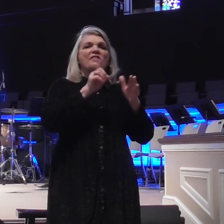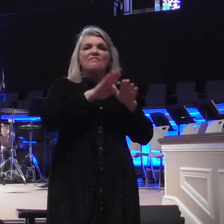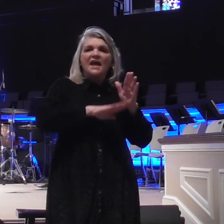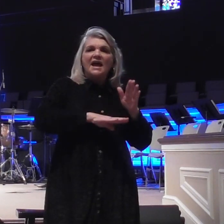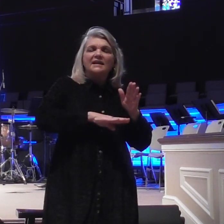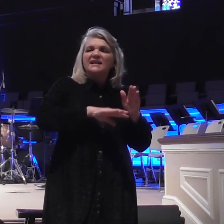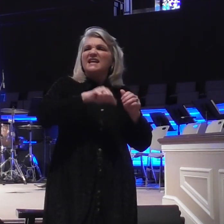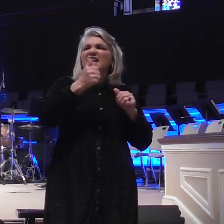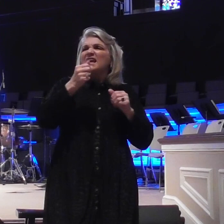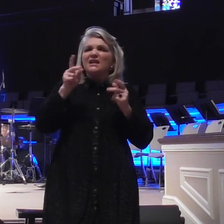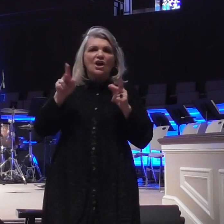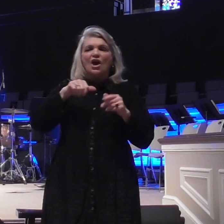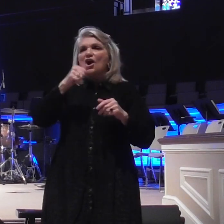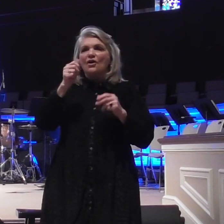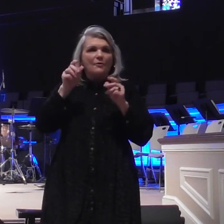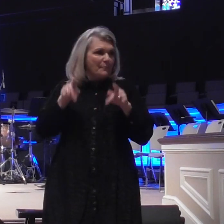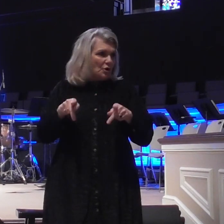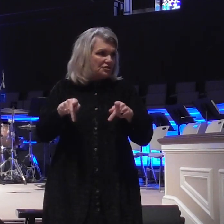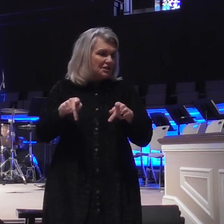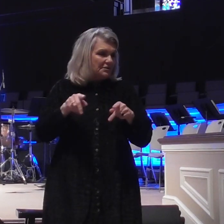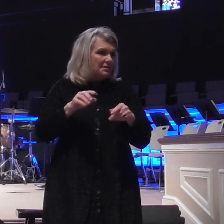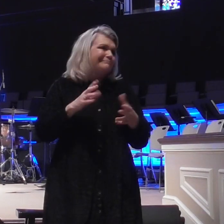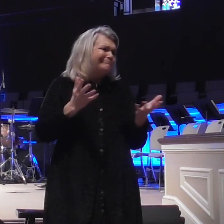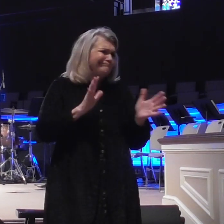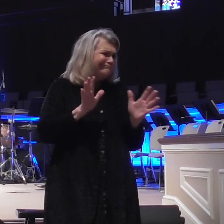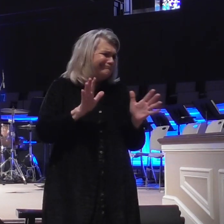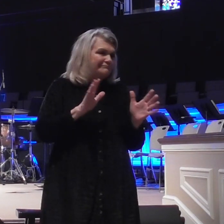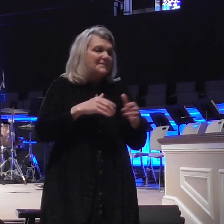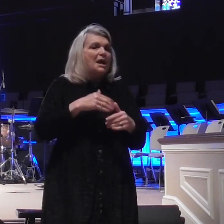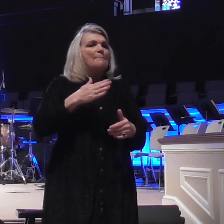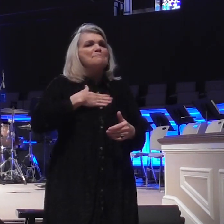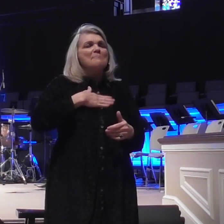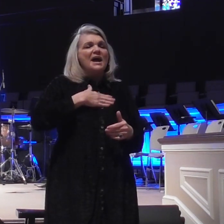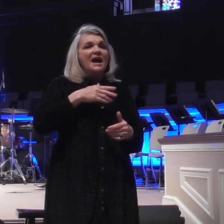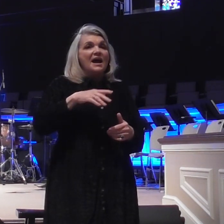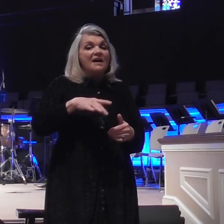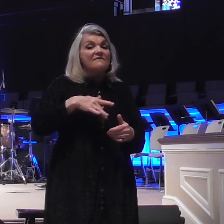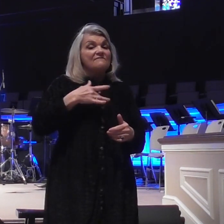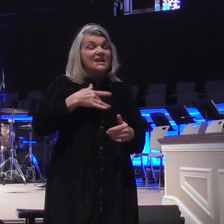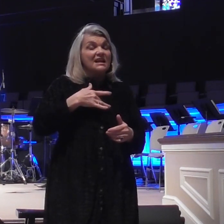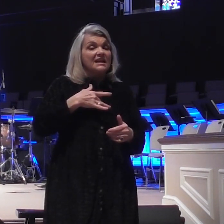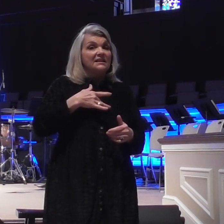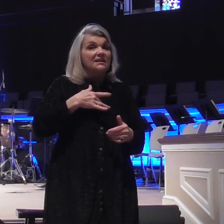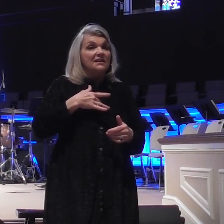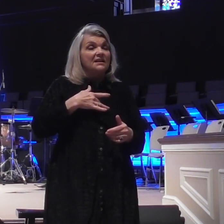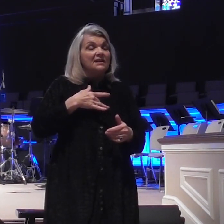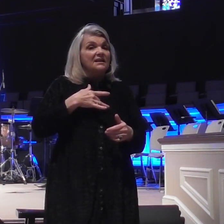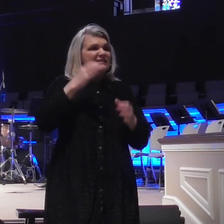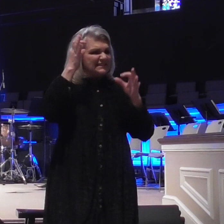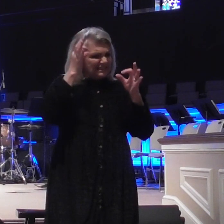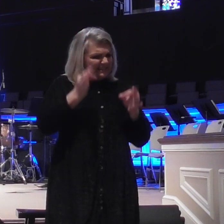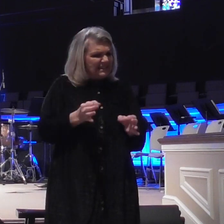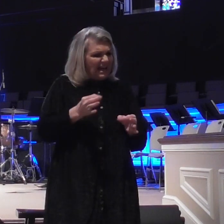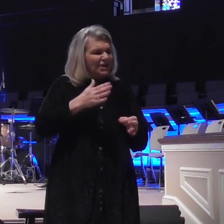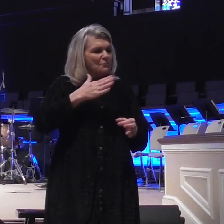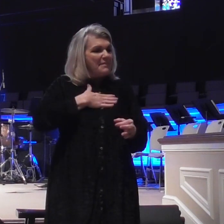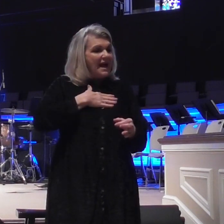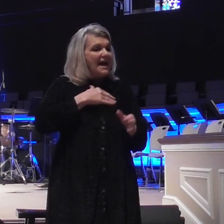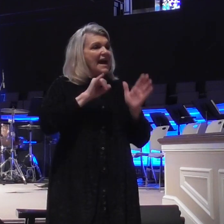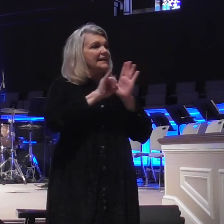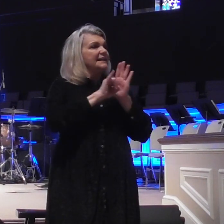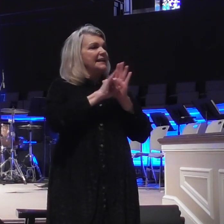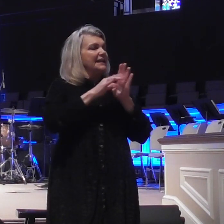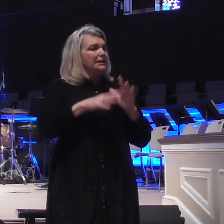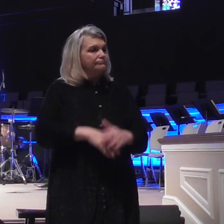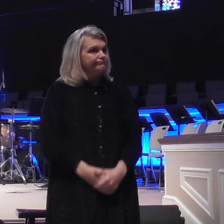determine my identity. My personal feelings determine my identity, and the world, including all of its